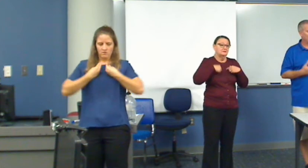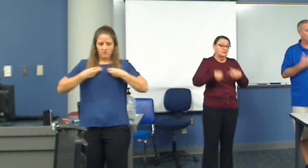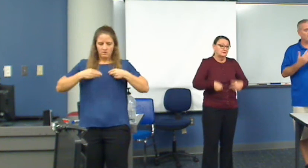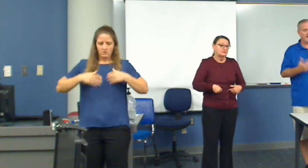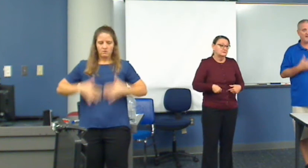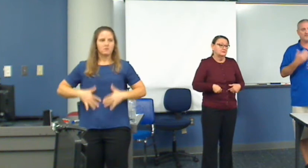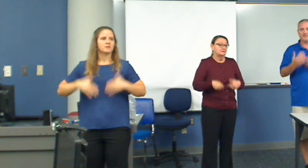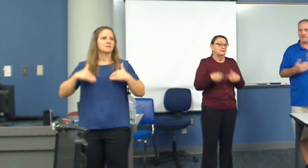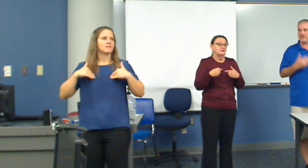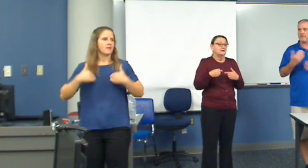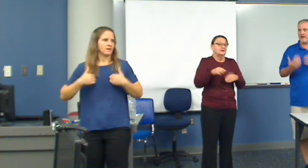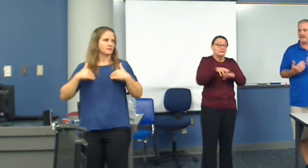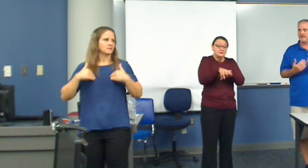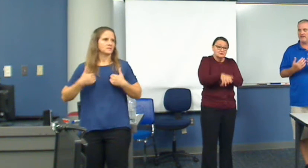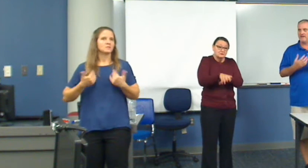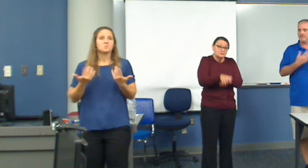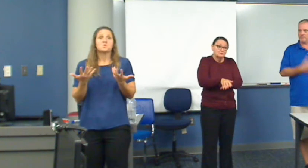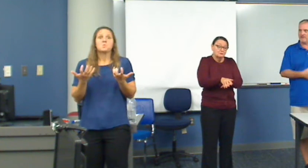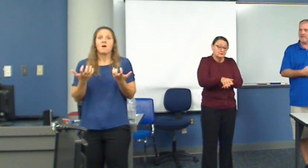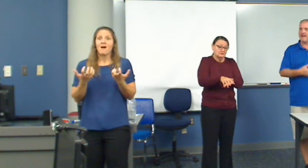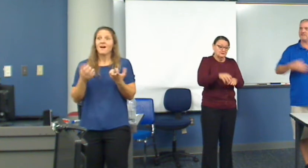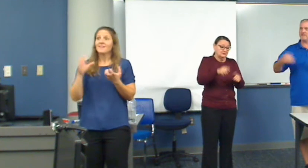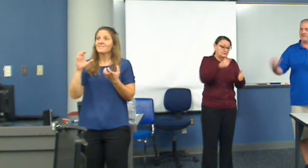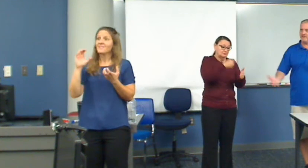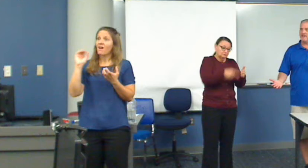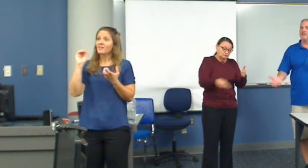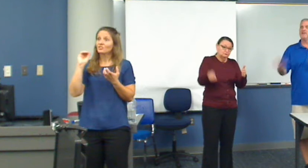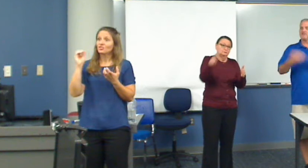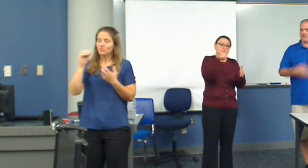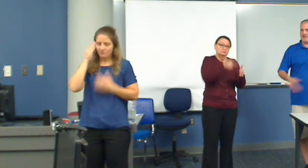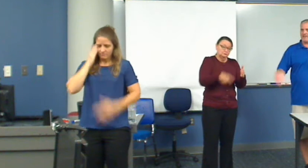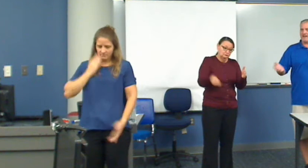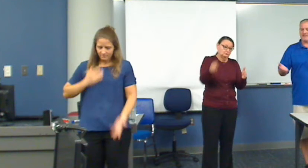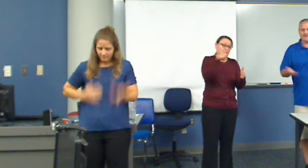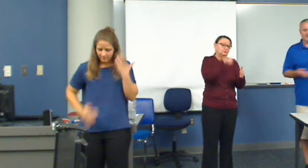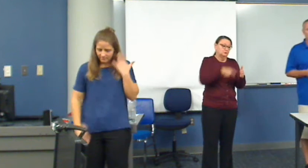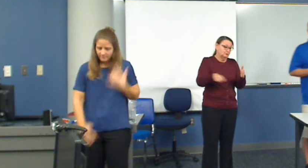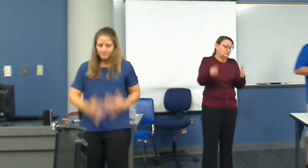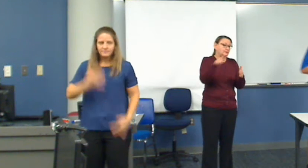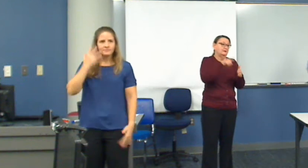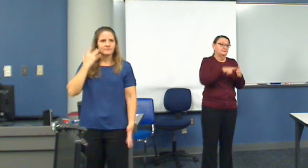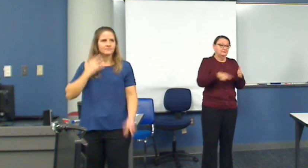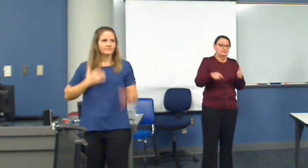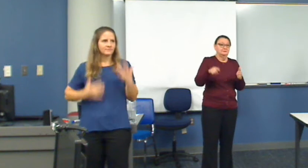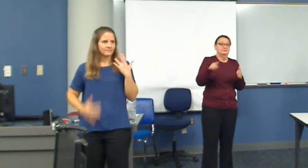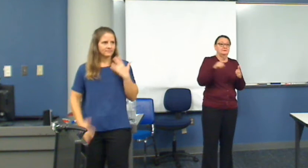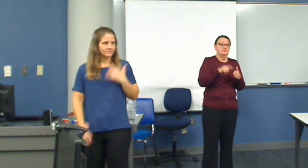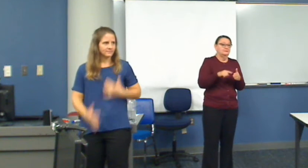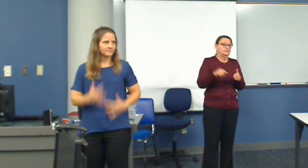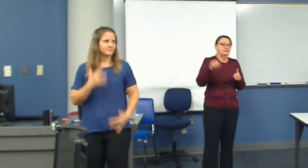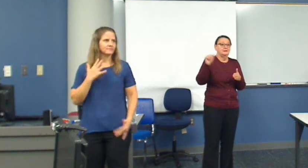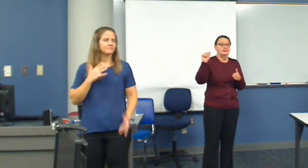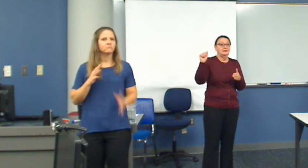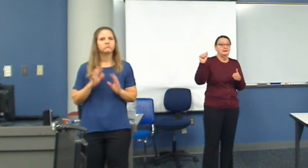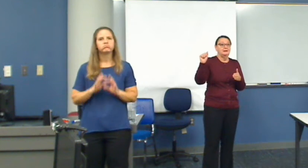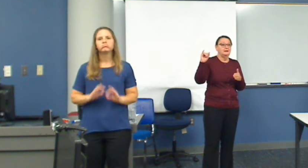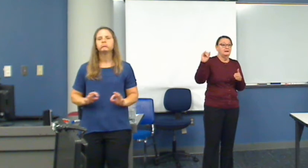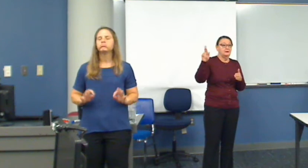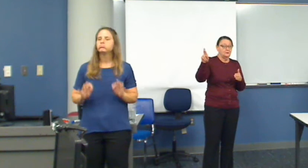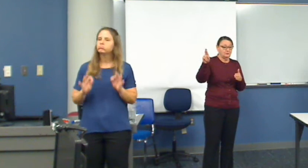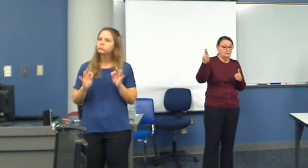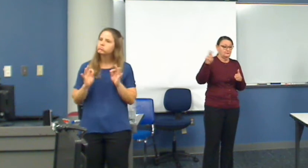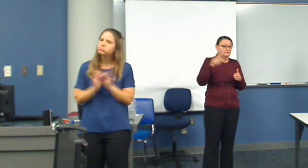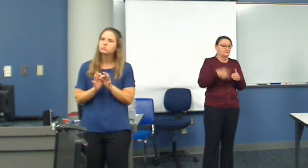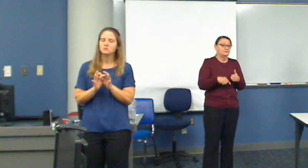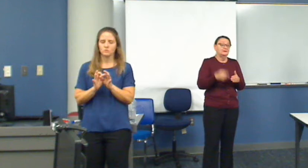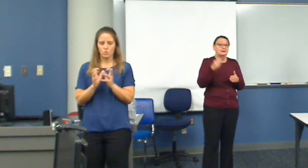air throughout the oxygen throughout the body. So we give an oxygen, circulate the oxygen. So that's why it's important for the chest to